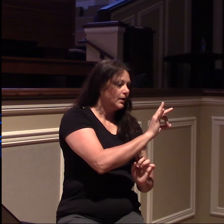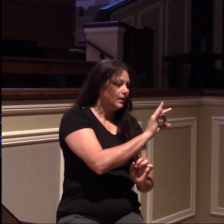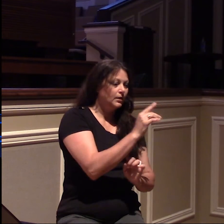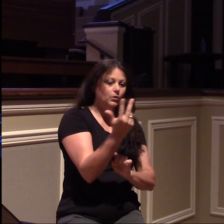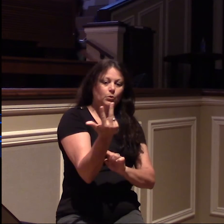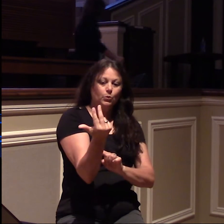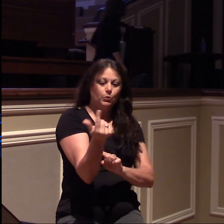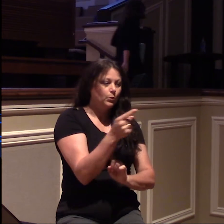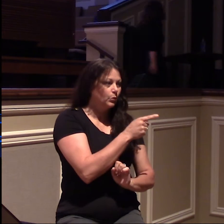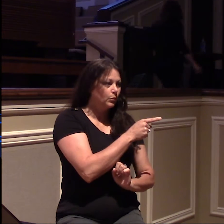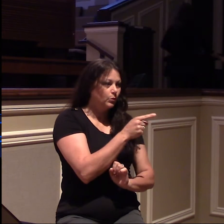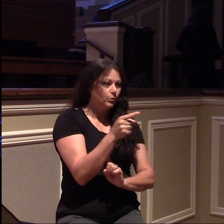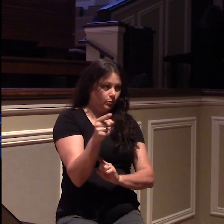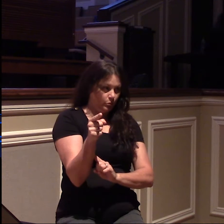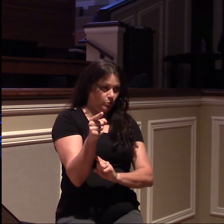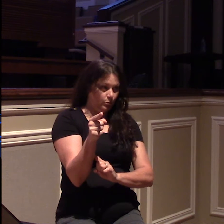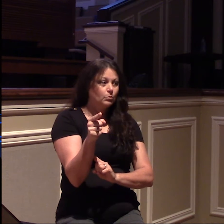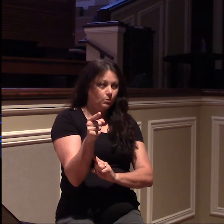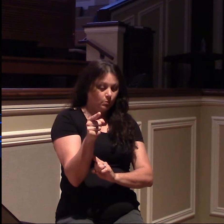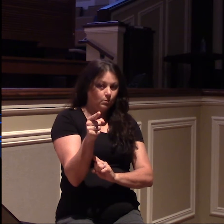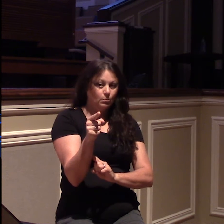1 Timothy chapter 3,